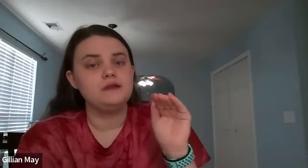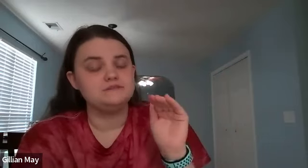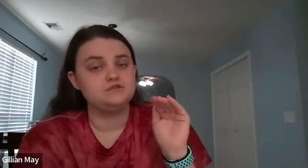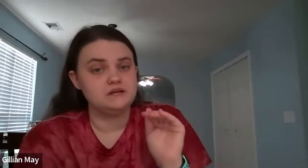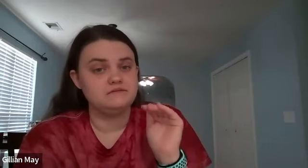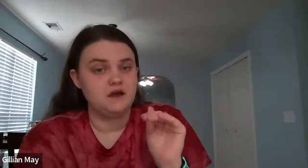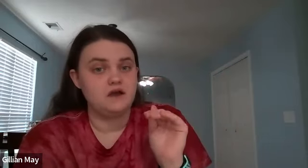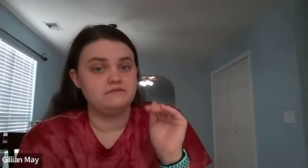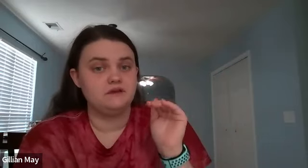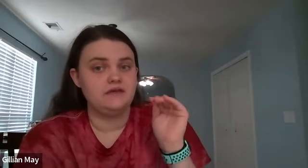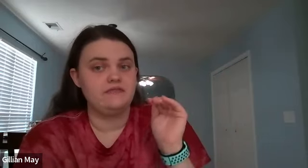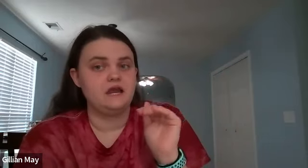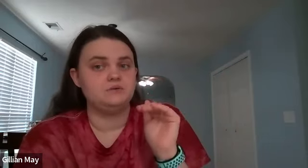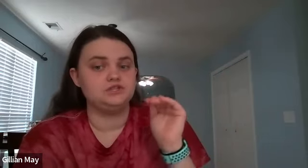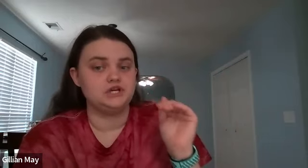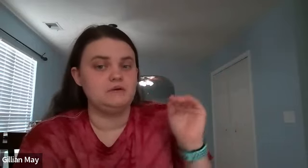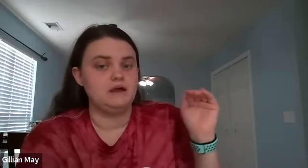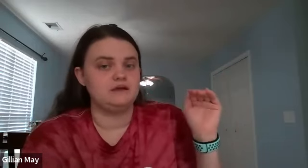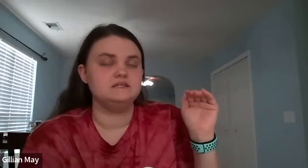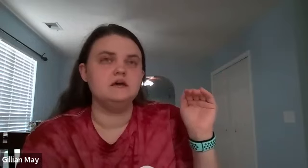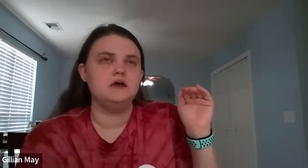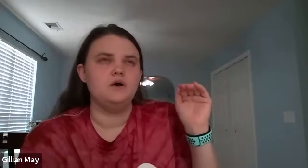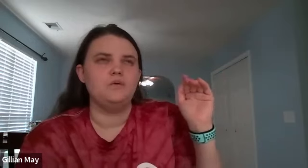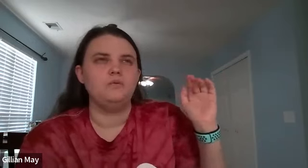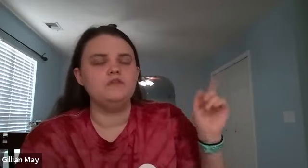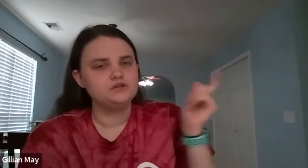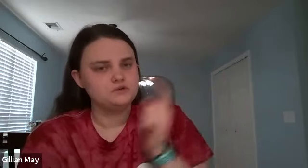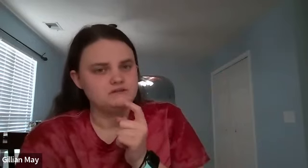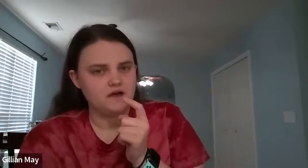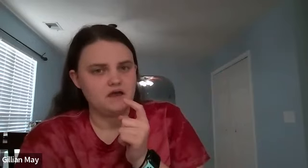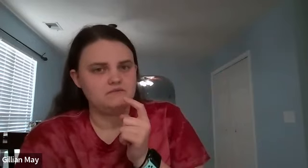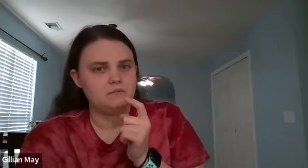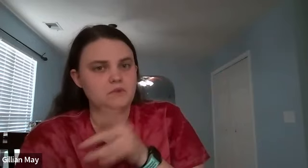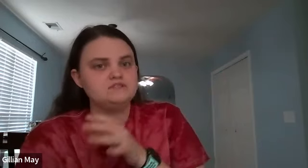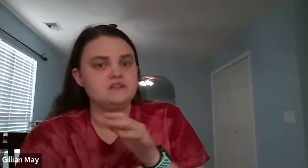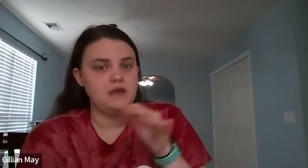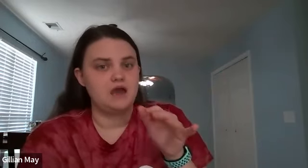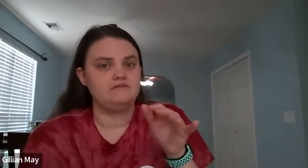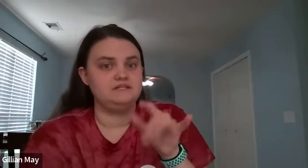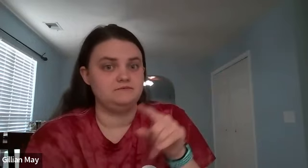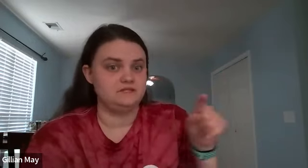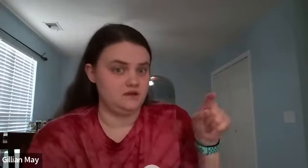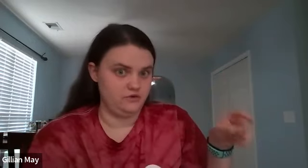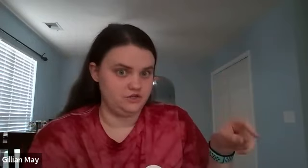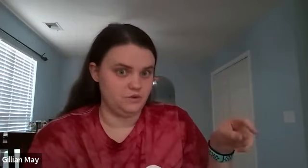way up to 25, and then I will show you, because 1 through 25, most of them have a different sign for each